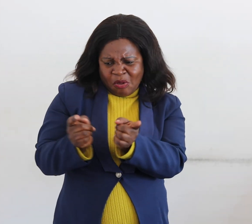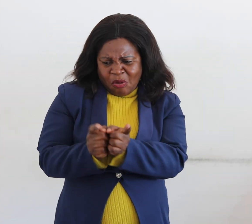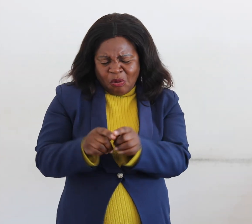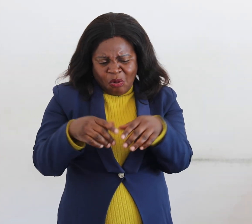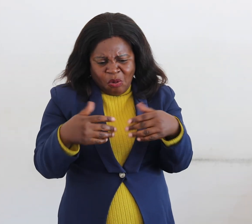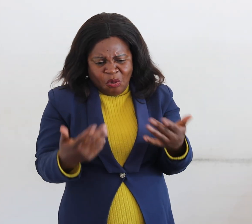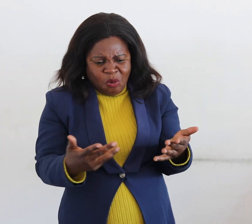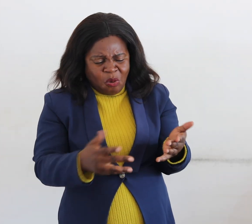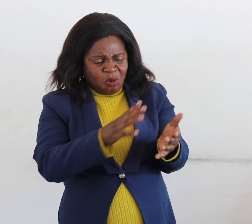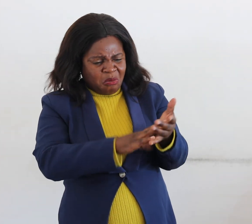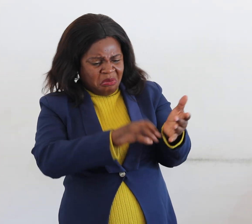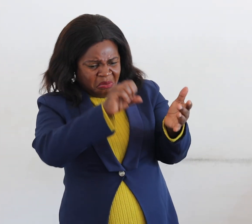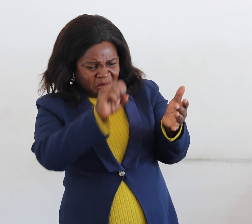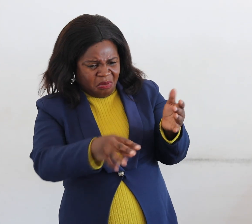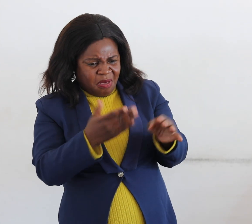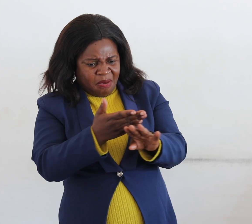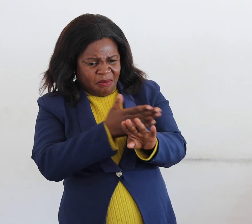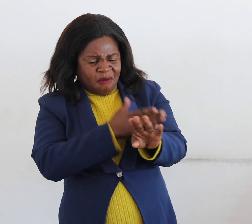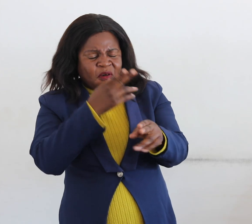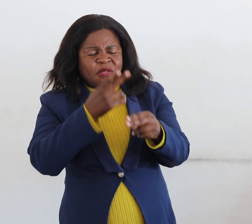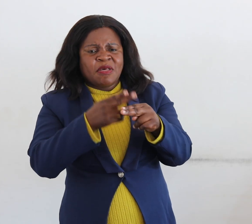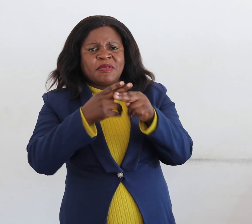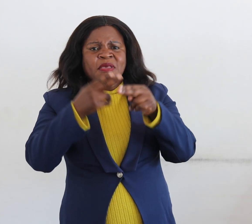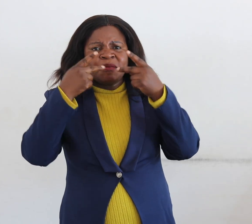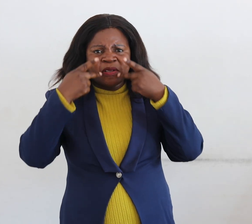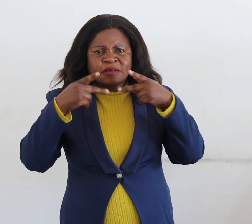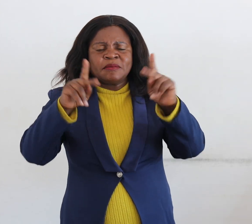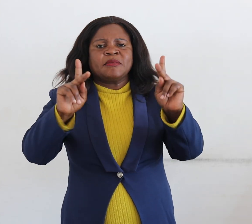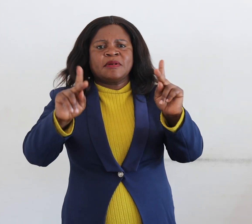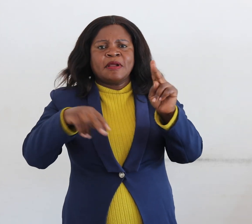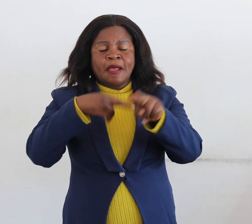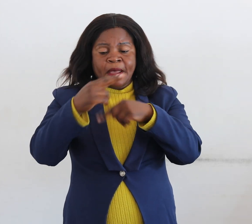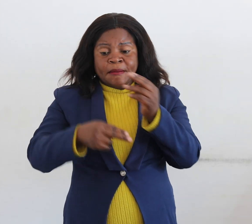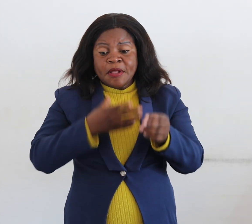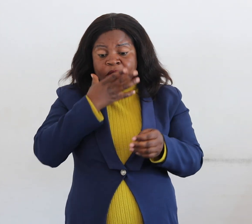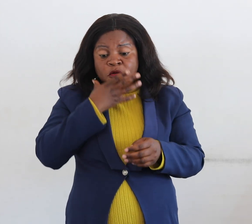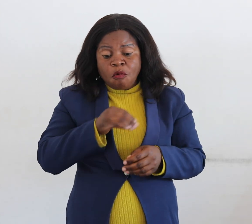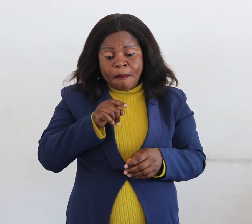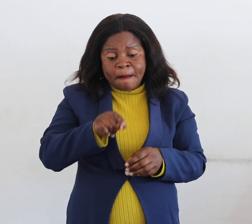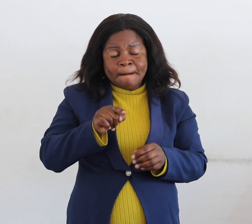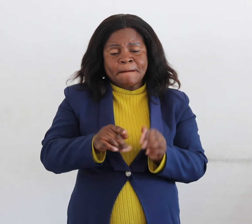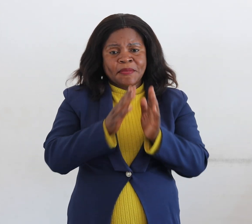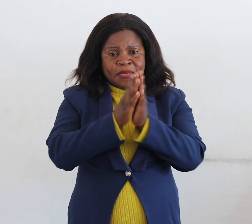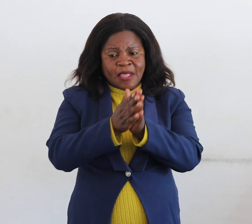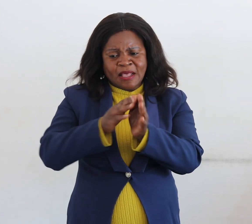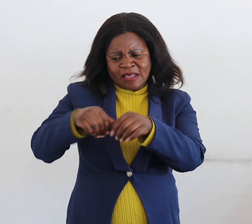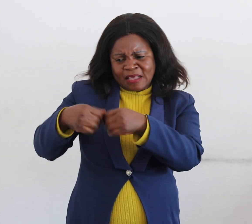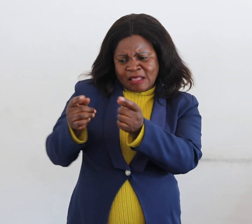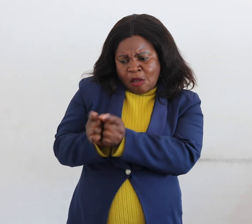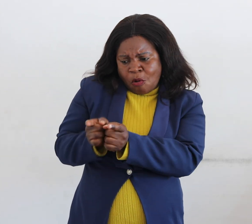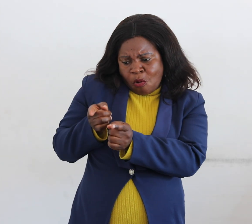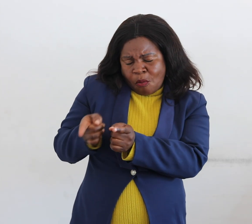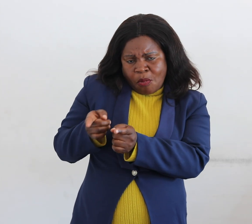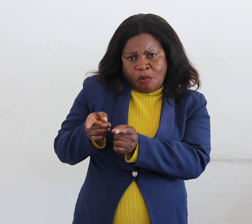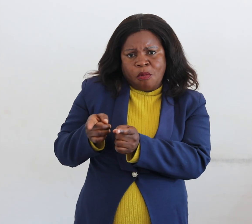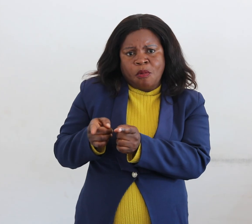are published, the Commission can ask the party to submit another list within a time